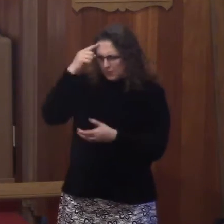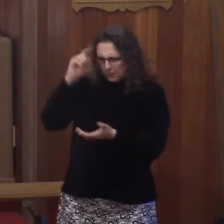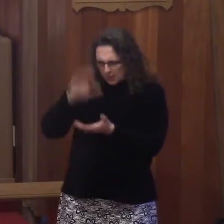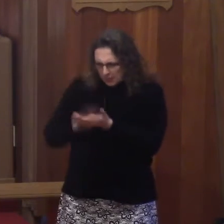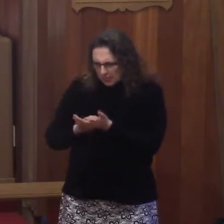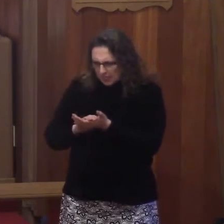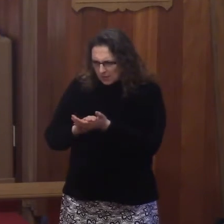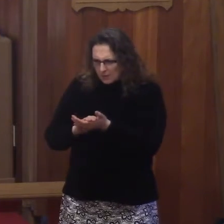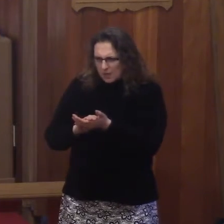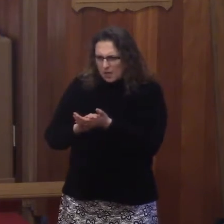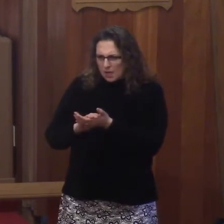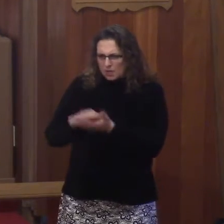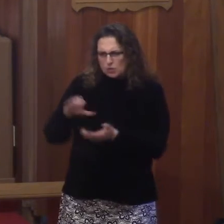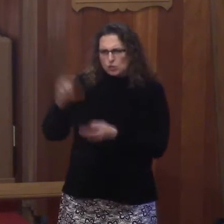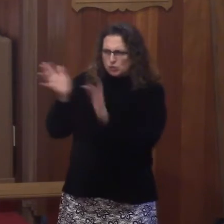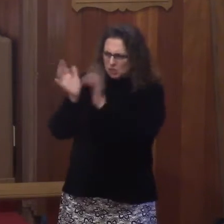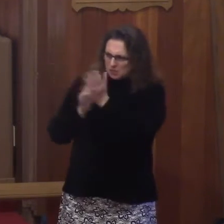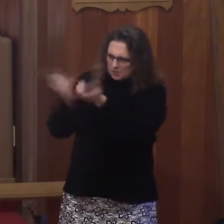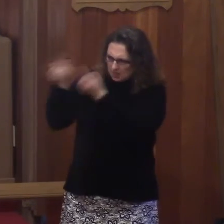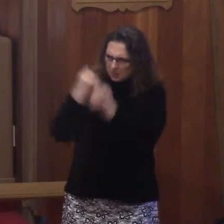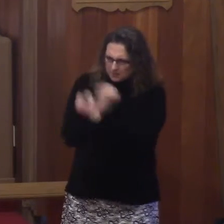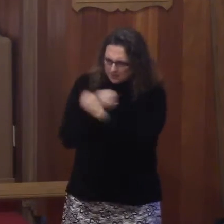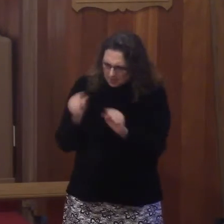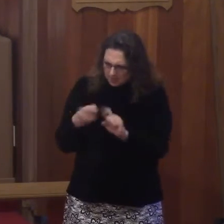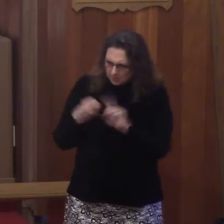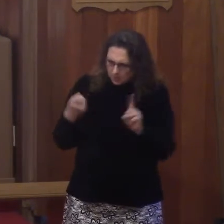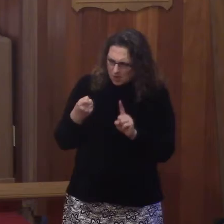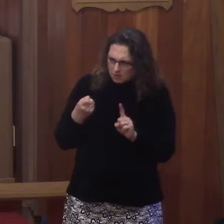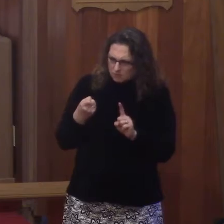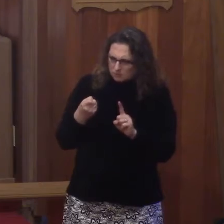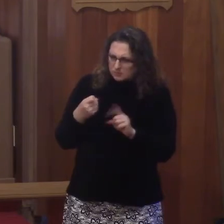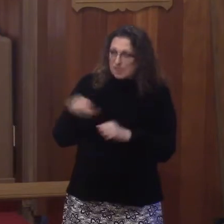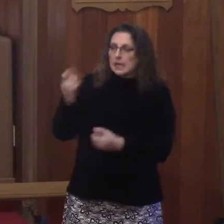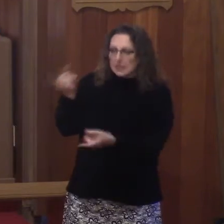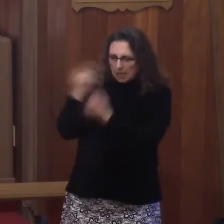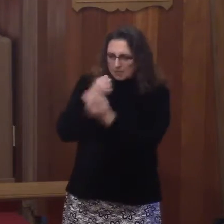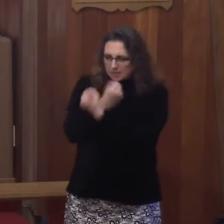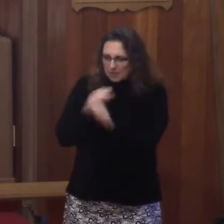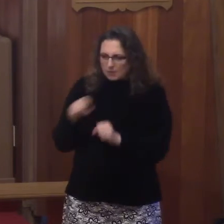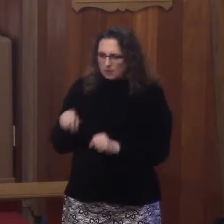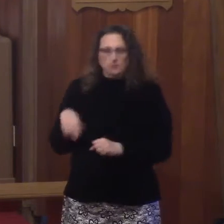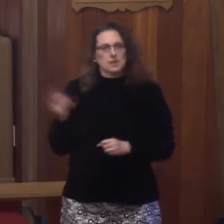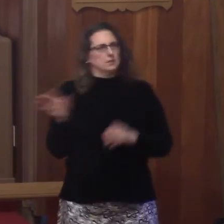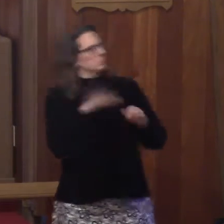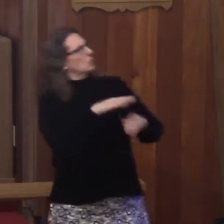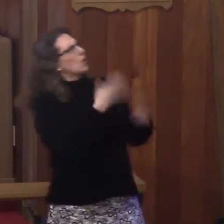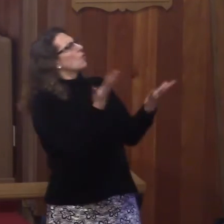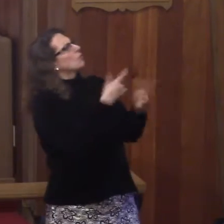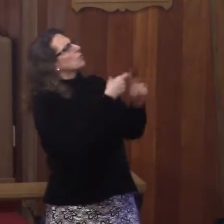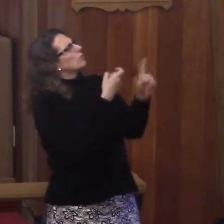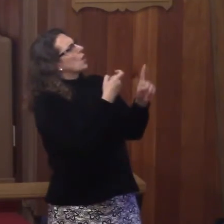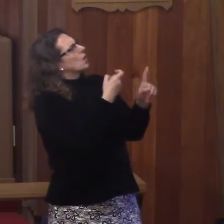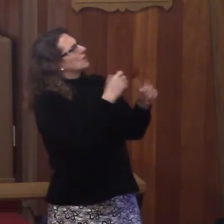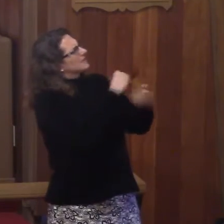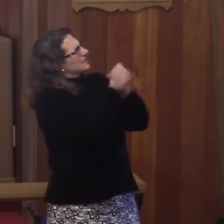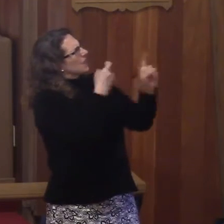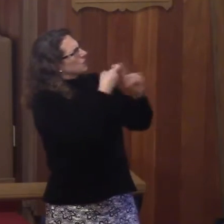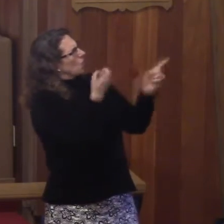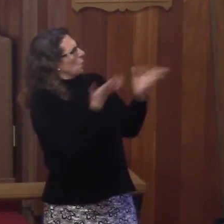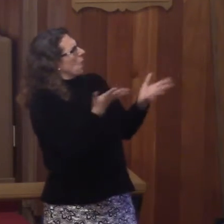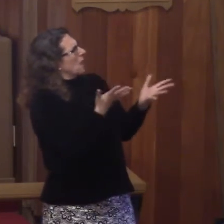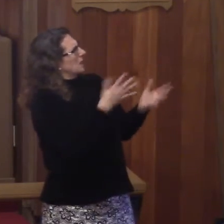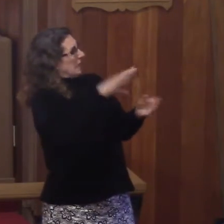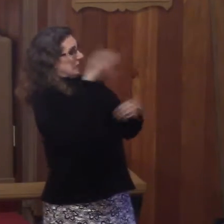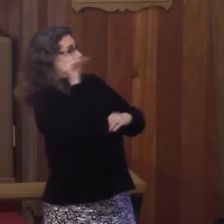is, save them from what? Dinosaurs? No! And of course, they didn't continue to educate their child what the Christian faith